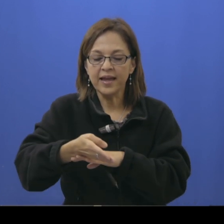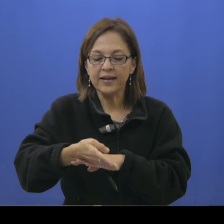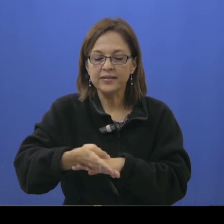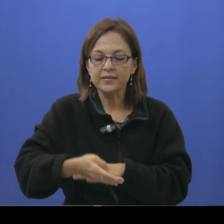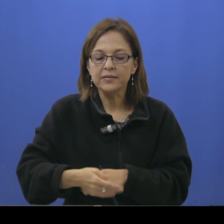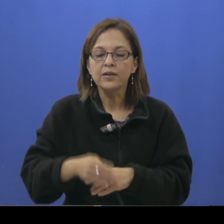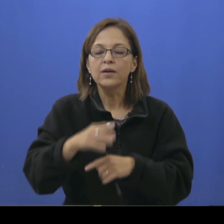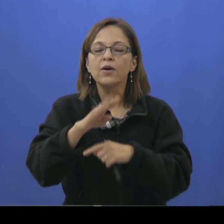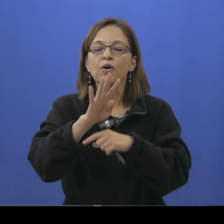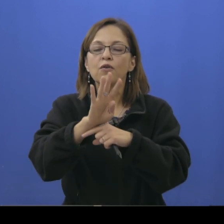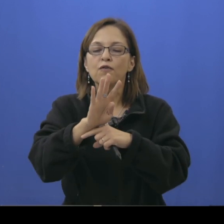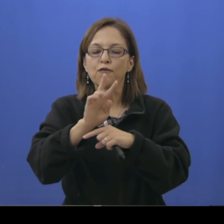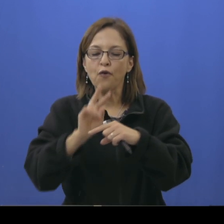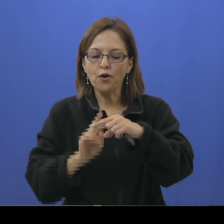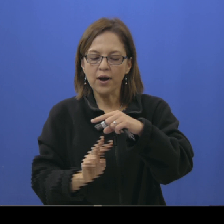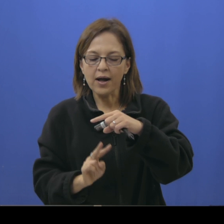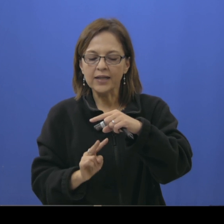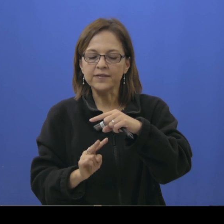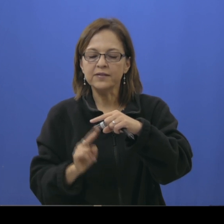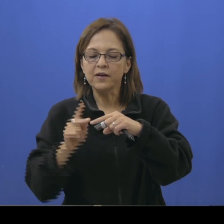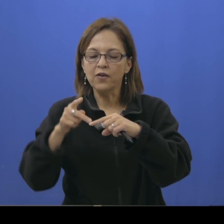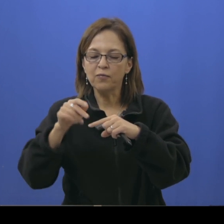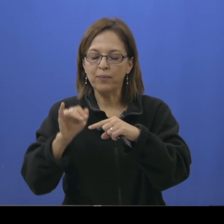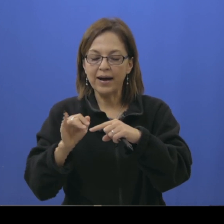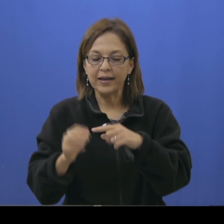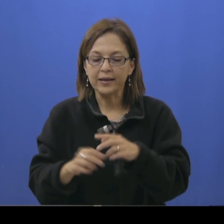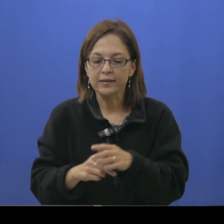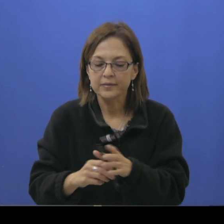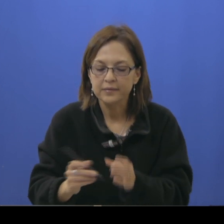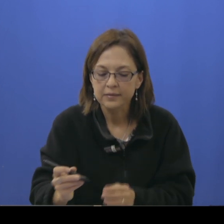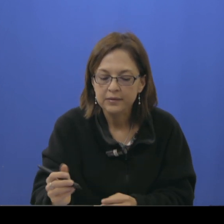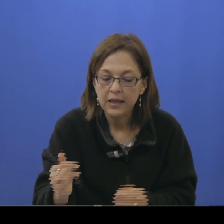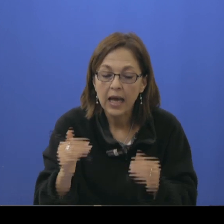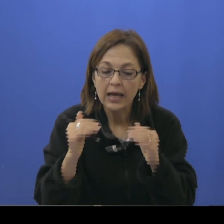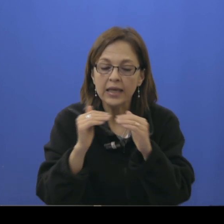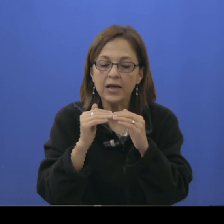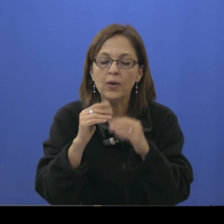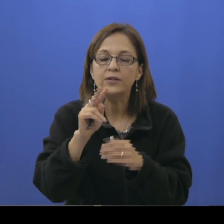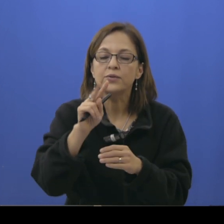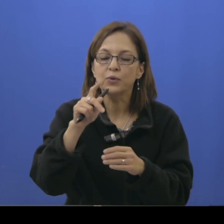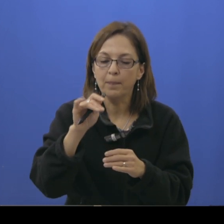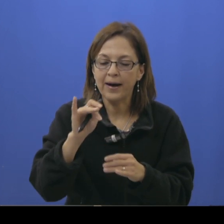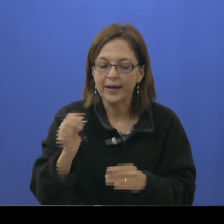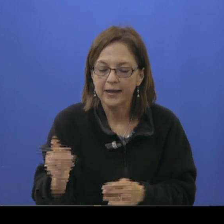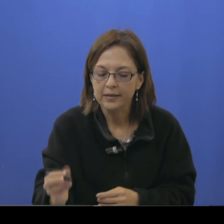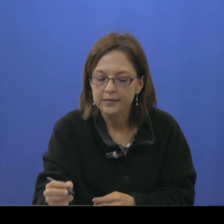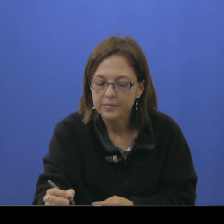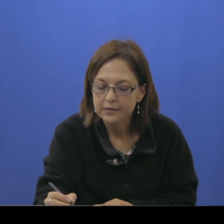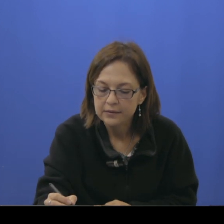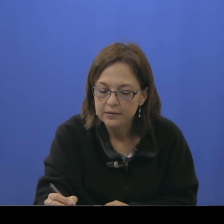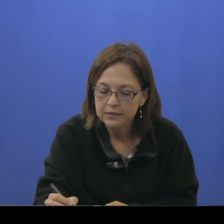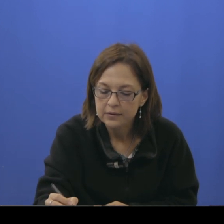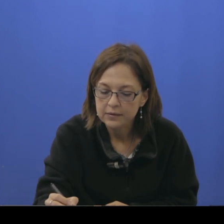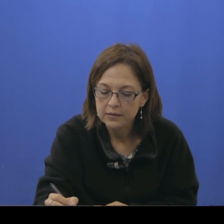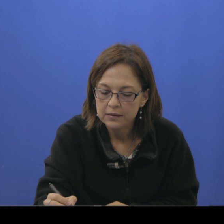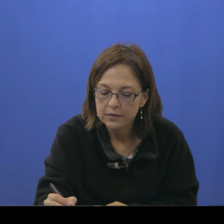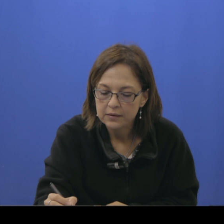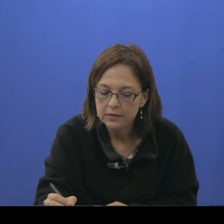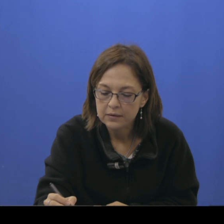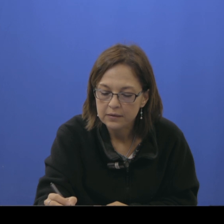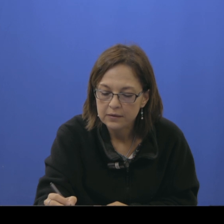The next 4/2 of pi equal to 2 pi.